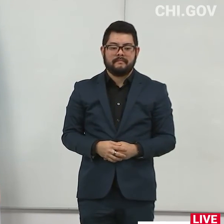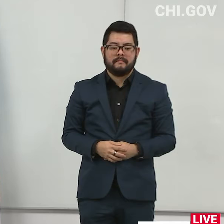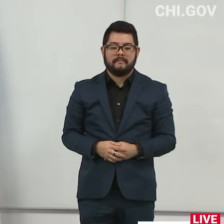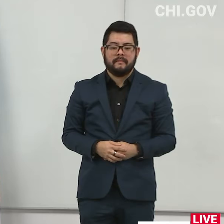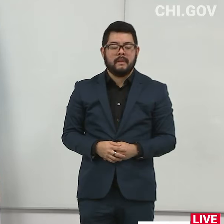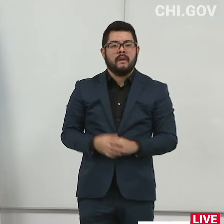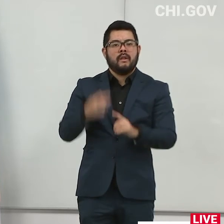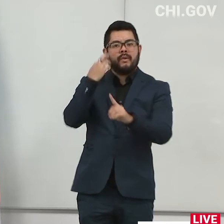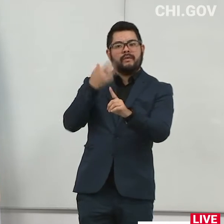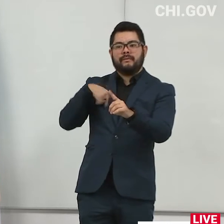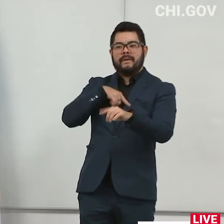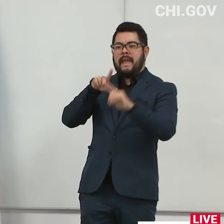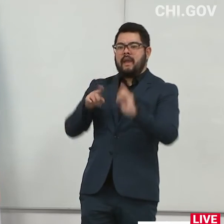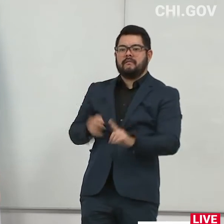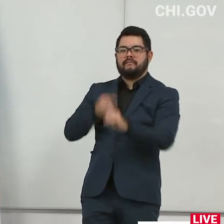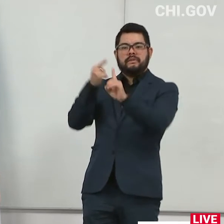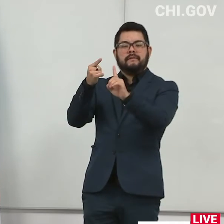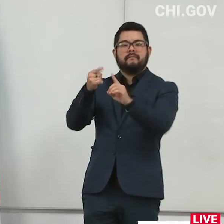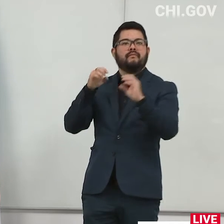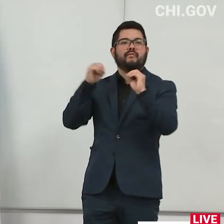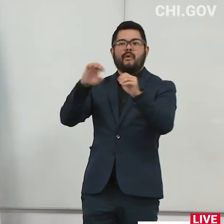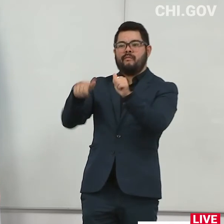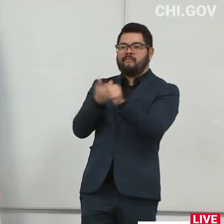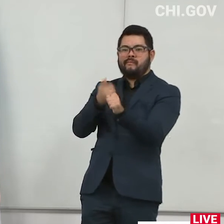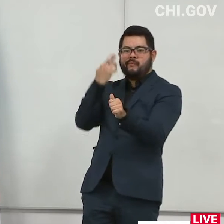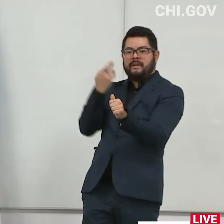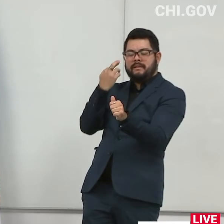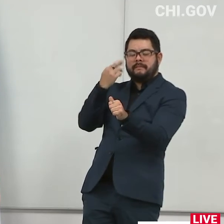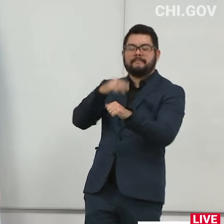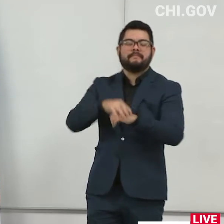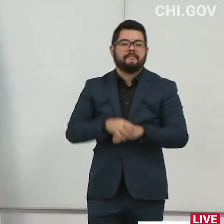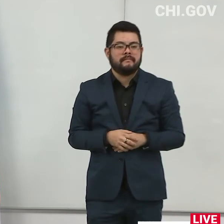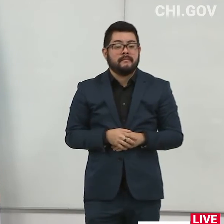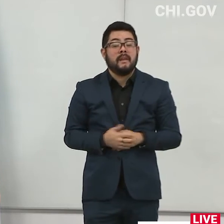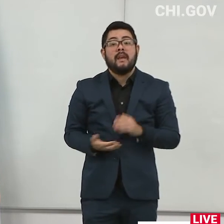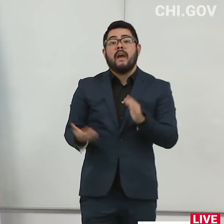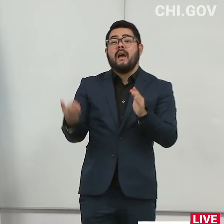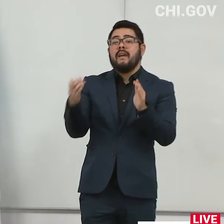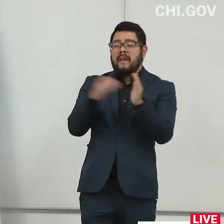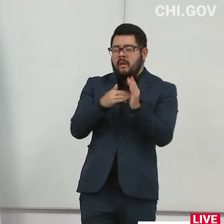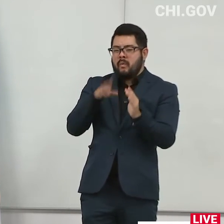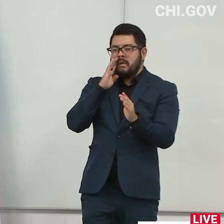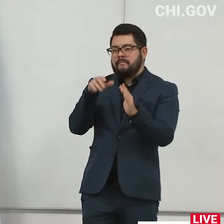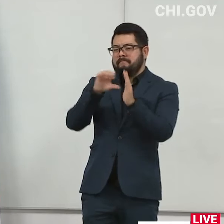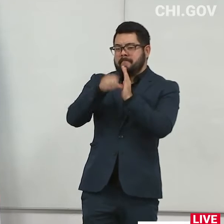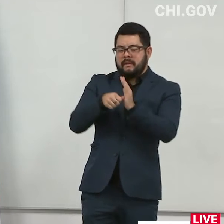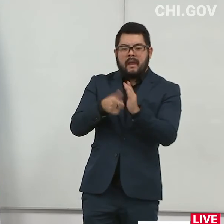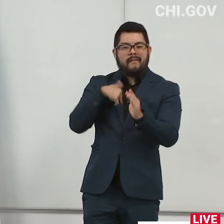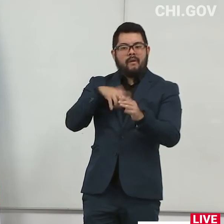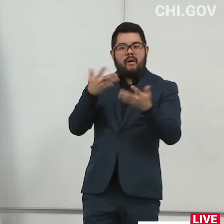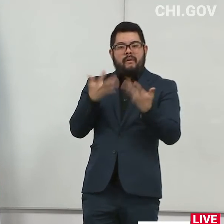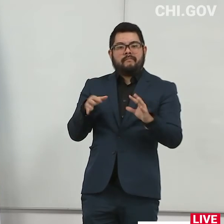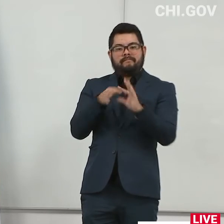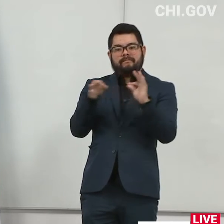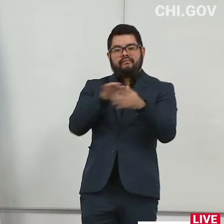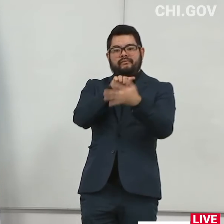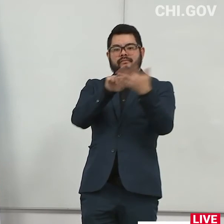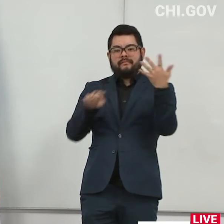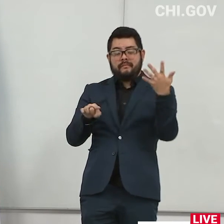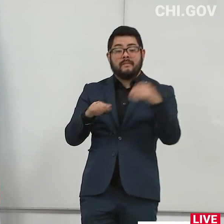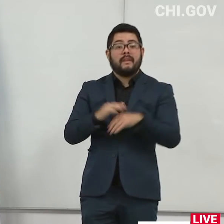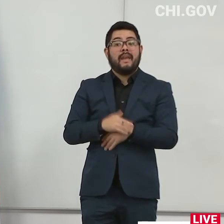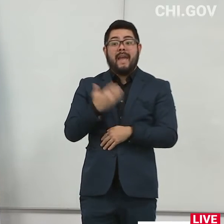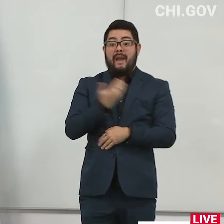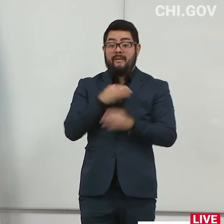can't achieve that. I've said it many times before, and I'll say it again now. The talent that we have in our classrooms is